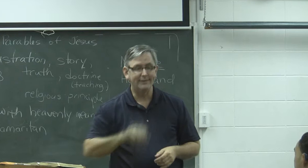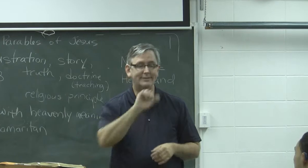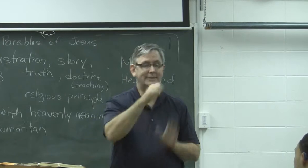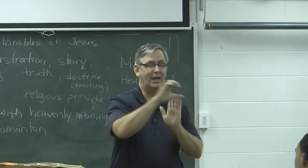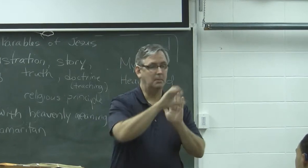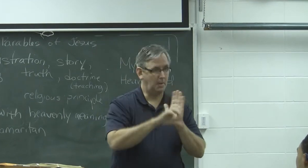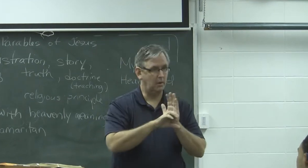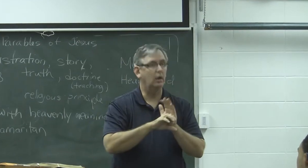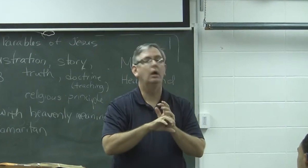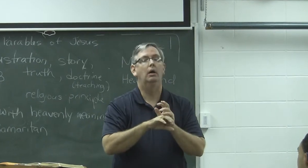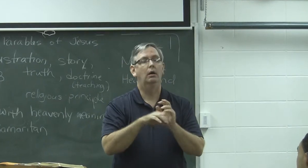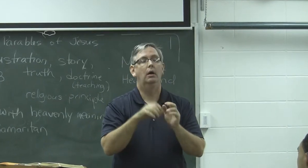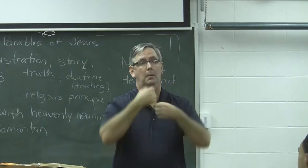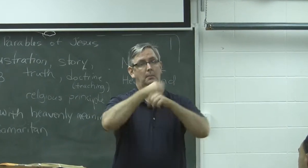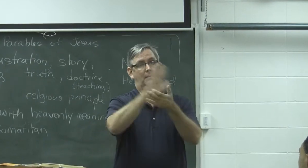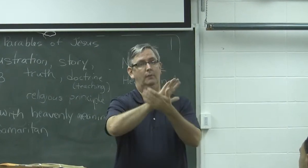The Passion of the Christ, Ten Commandments,